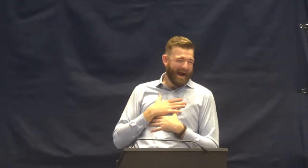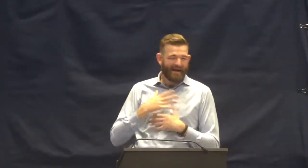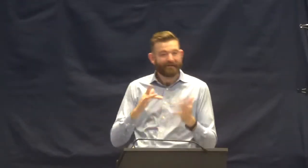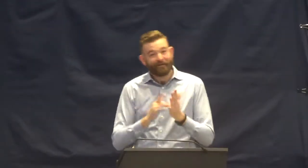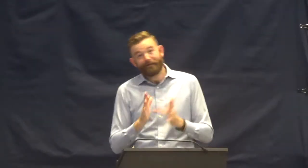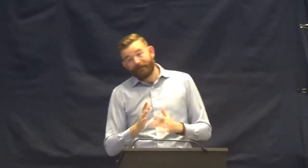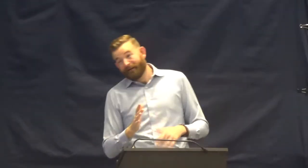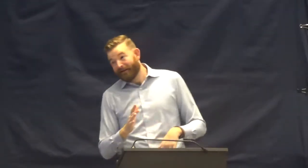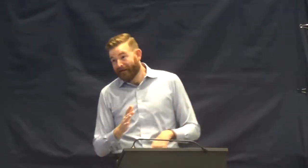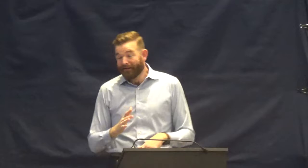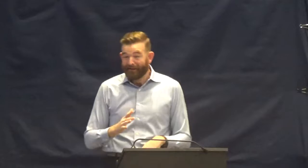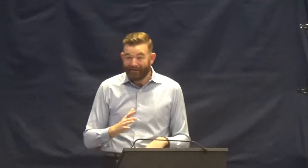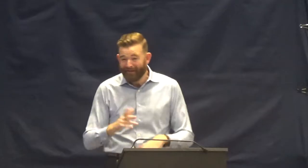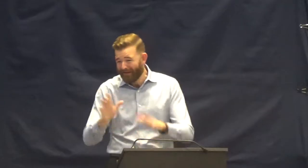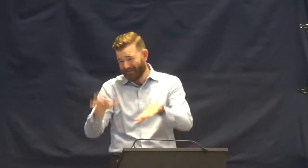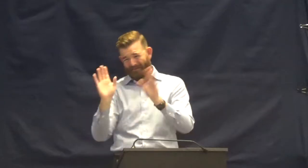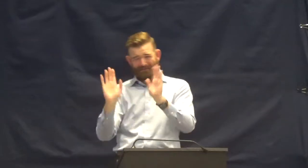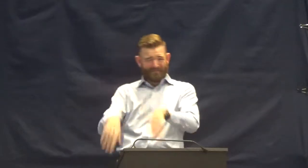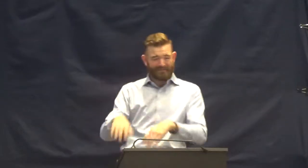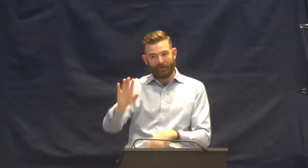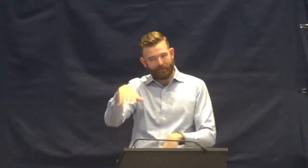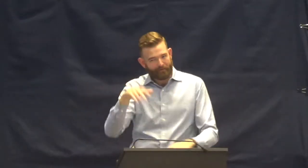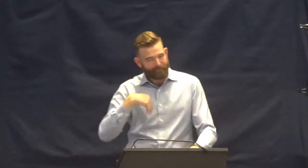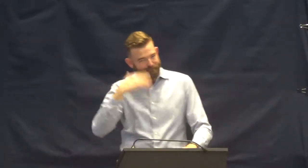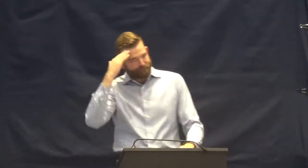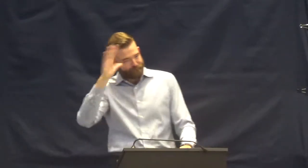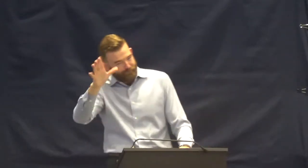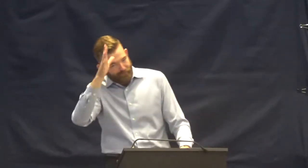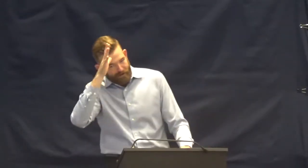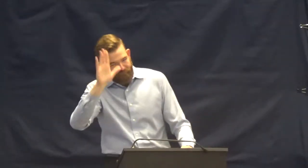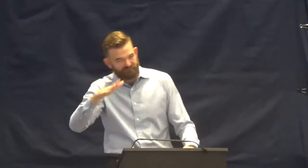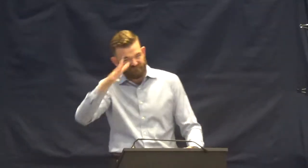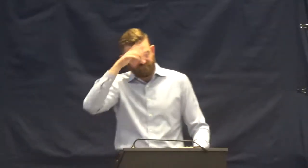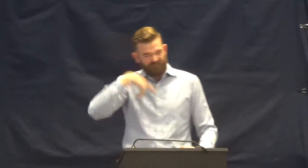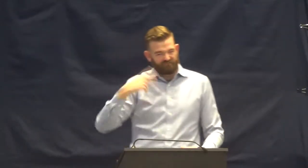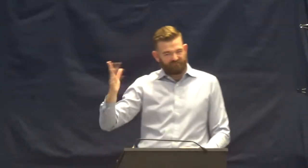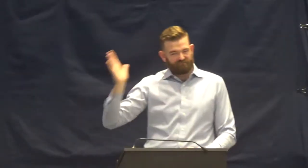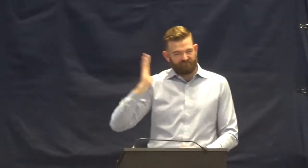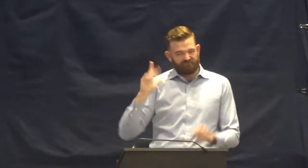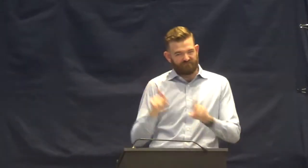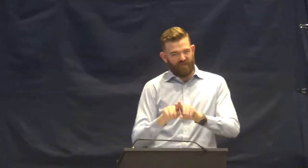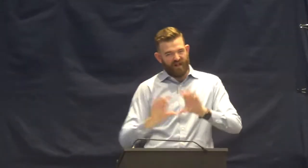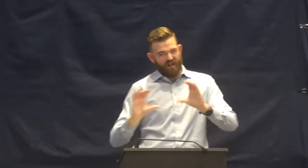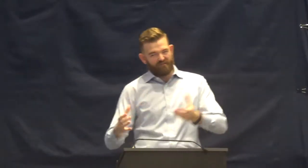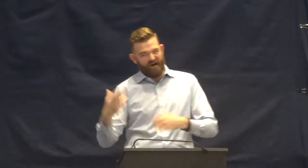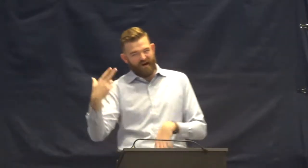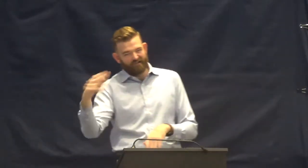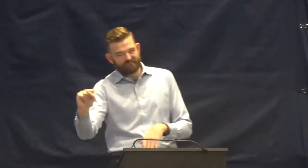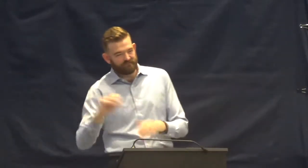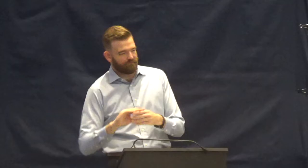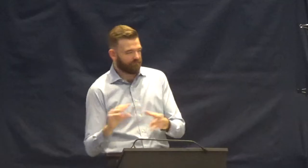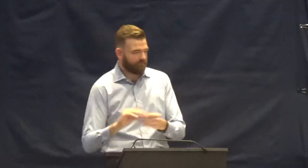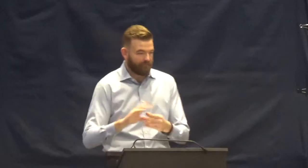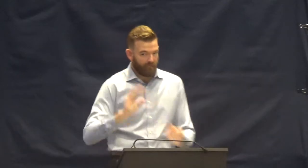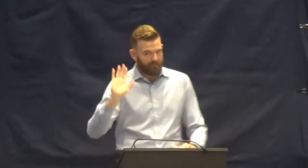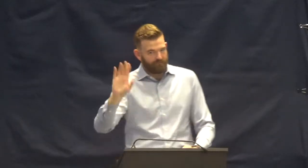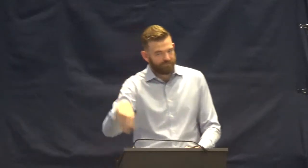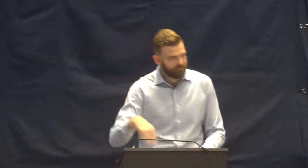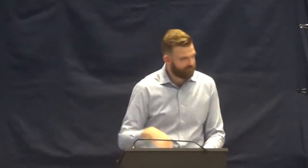this great big guy. I'm sure Jesus was like, yeah, I'm sure. He said, hey, you know, I know your dad. Your dad and I were in the same class in high school.